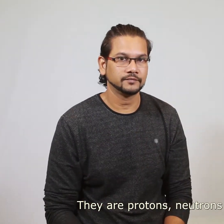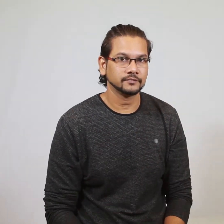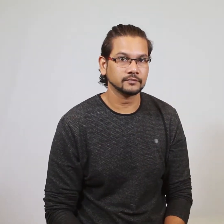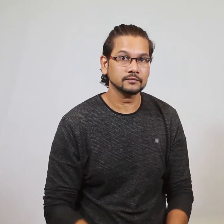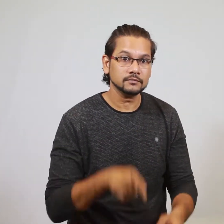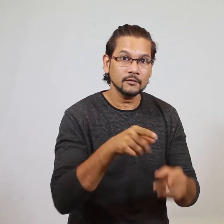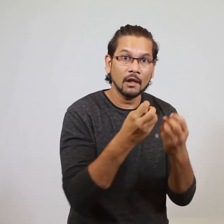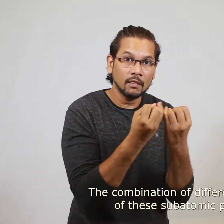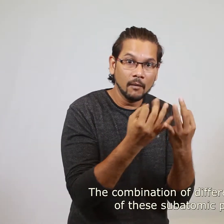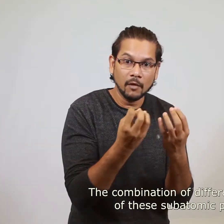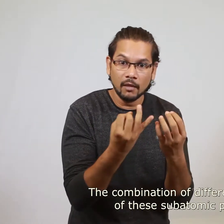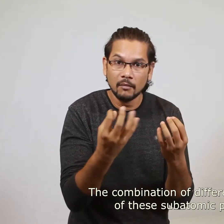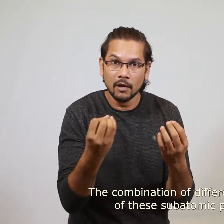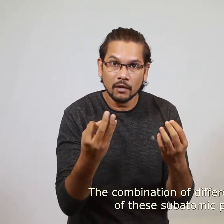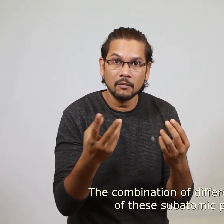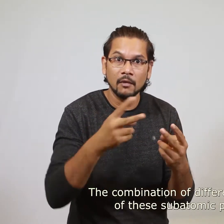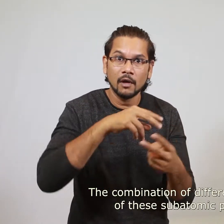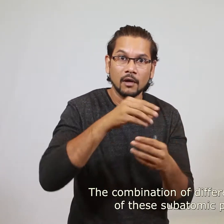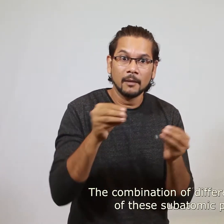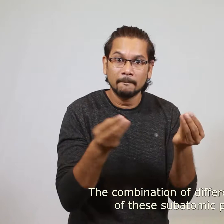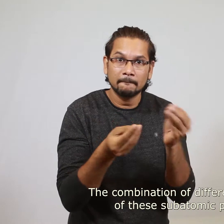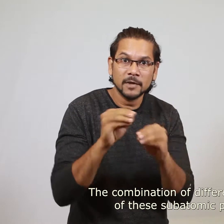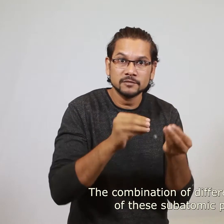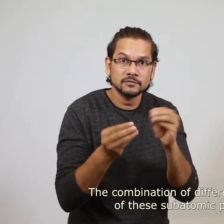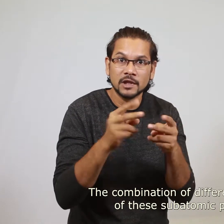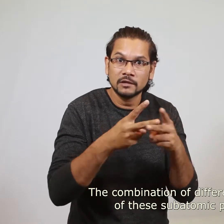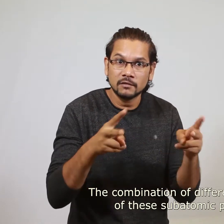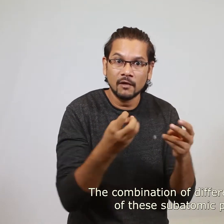The combination of different numbers of these subatomic particles